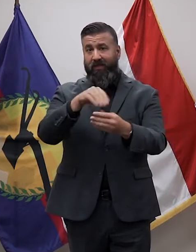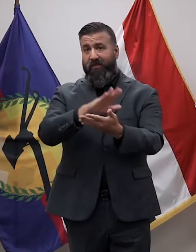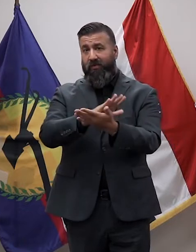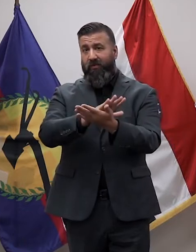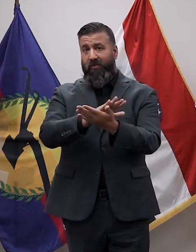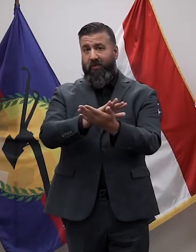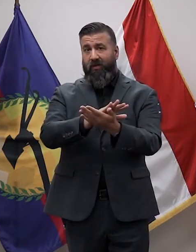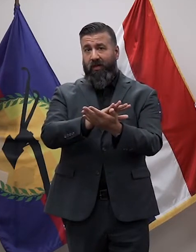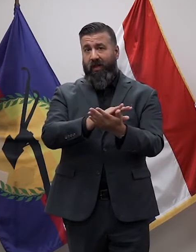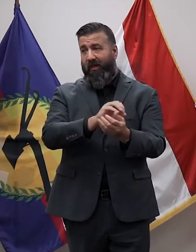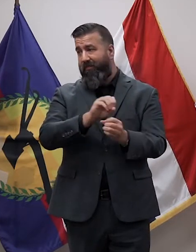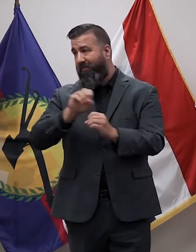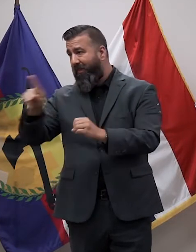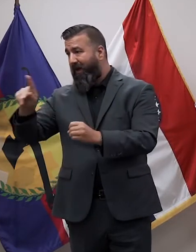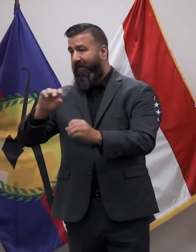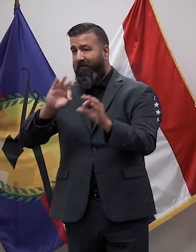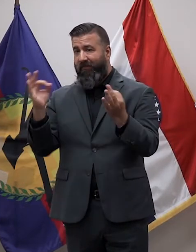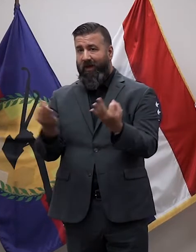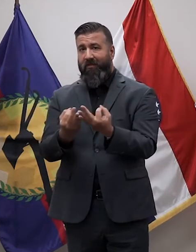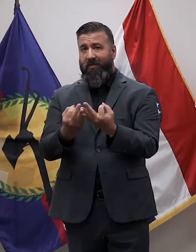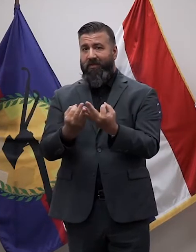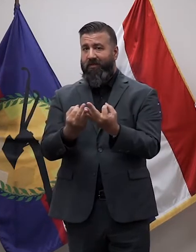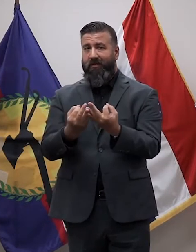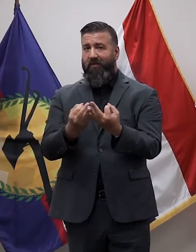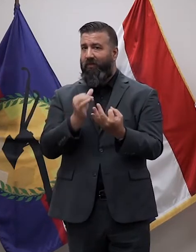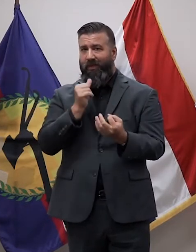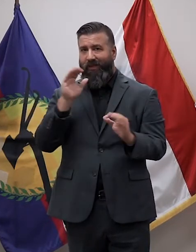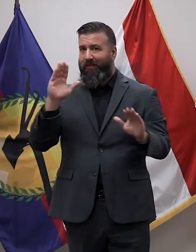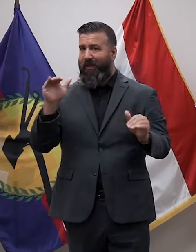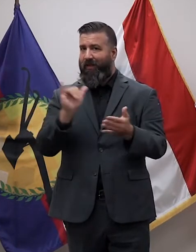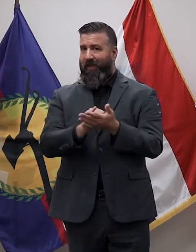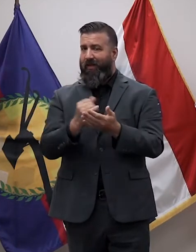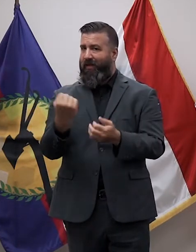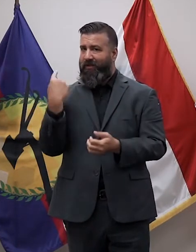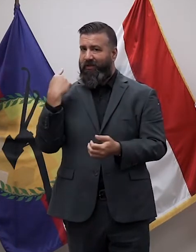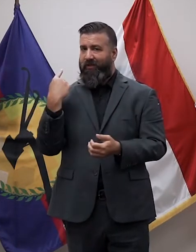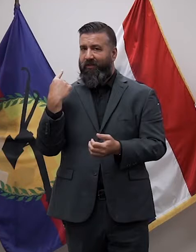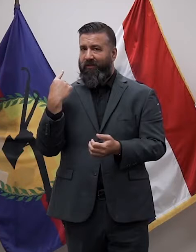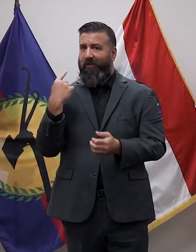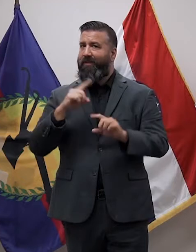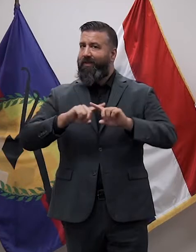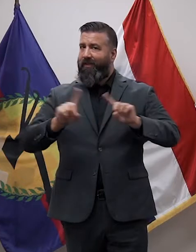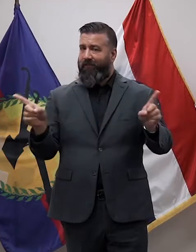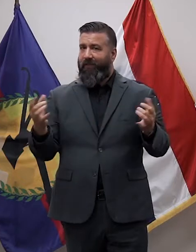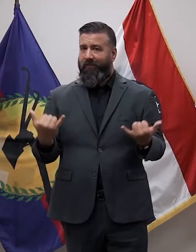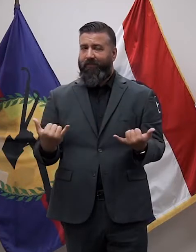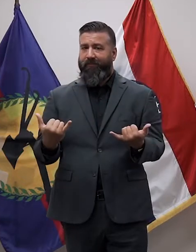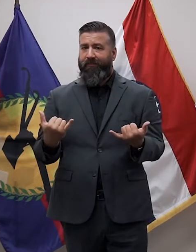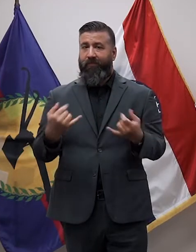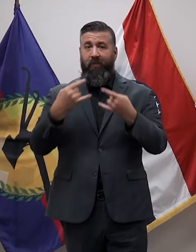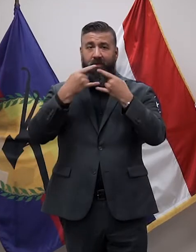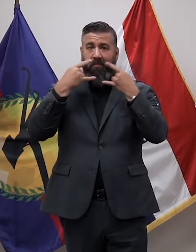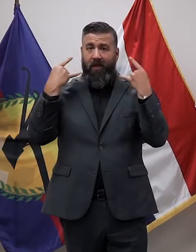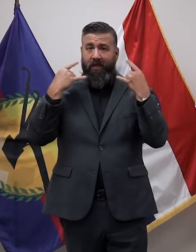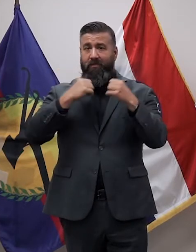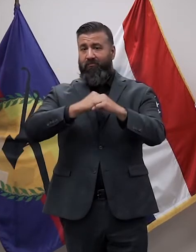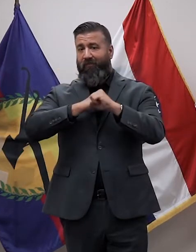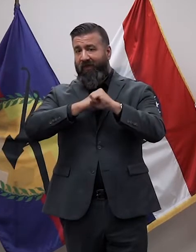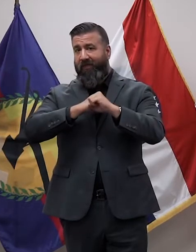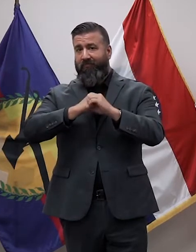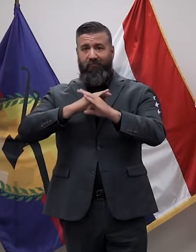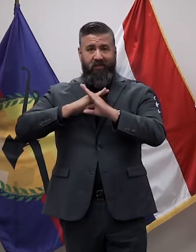to their families or other people in their community at a rate we did not see last year. It is different. Masks prevent